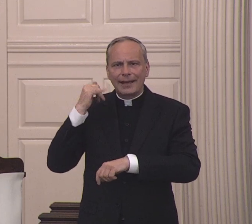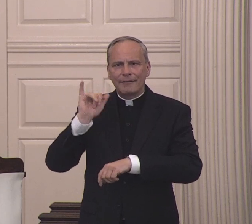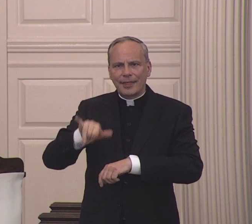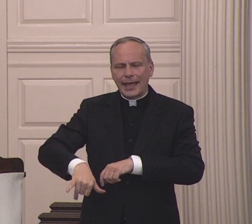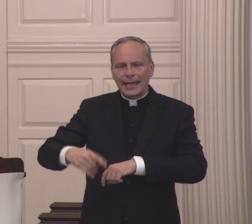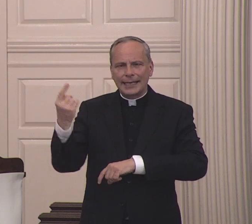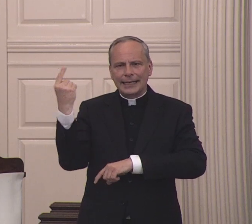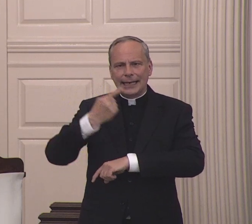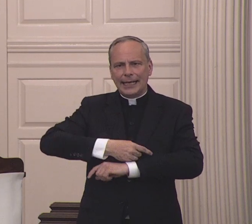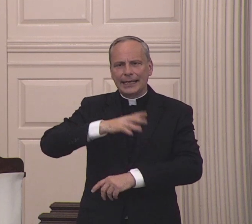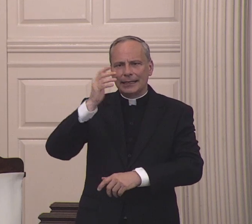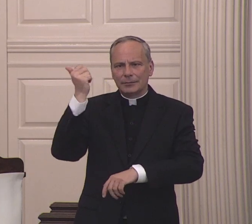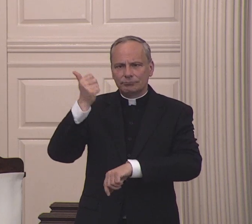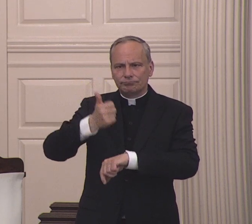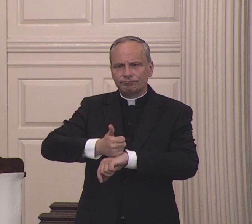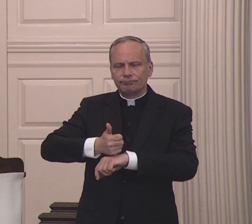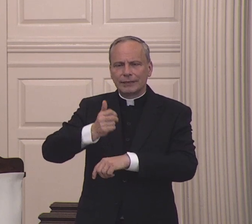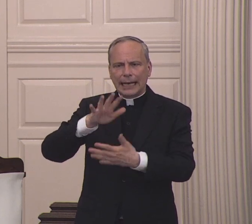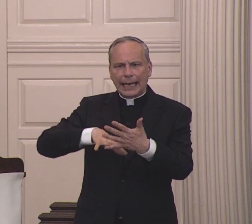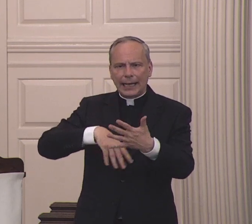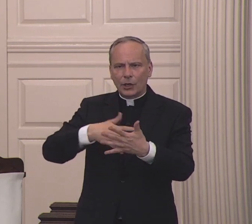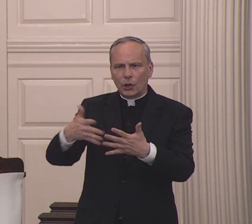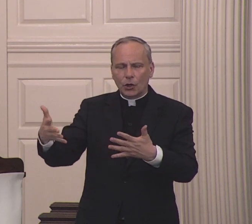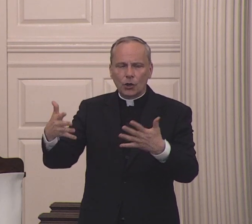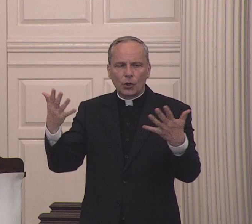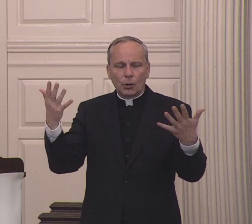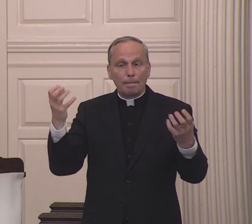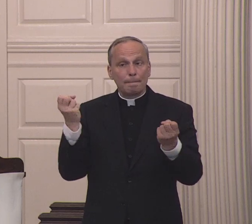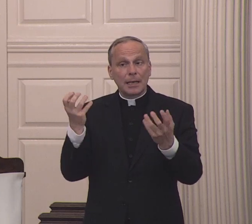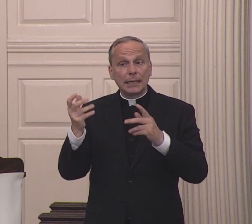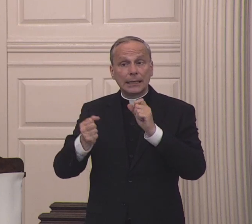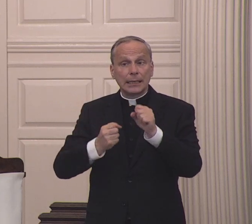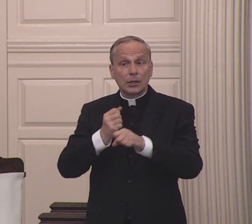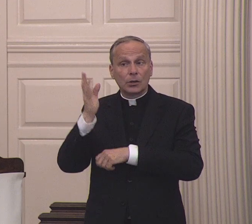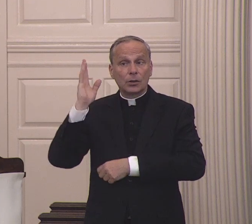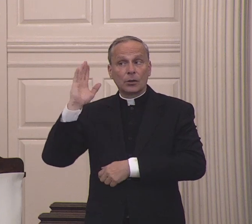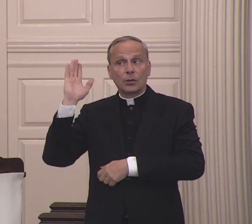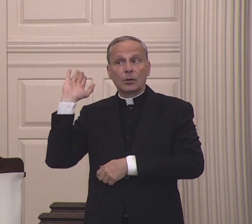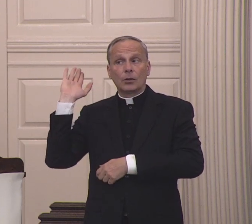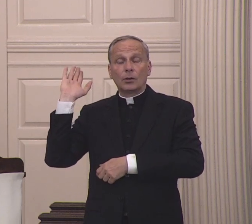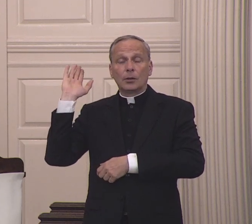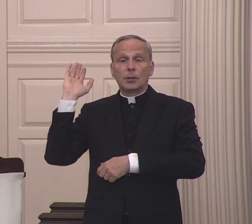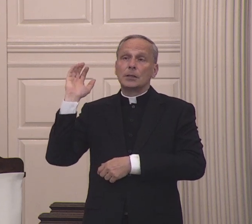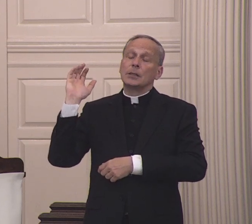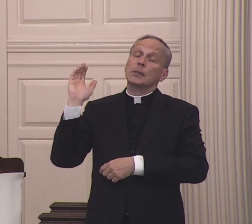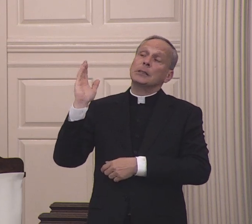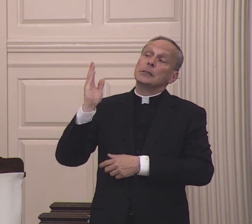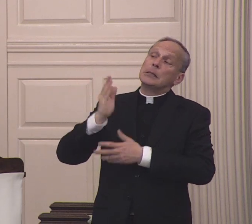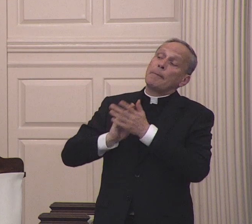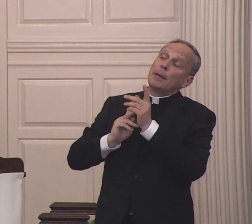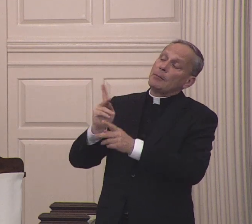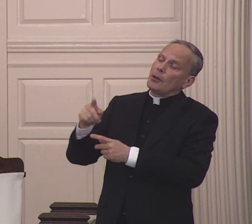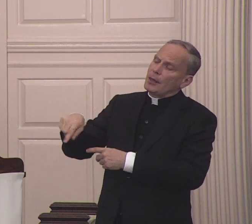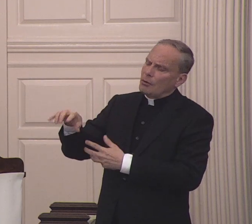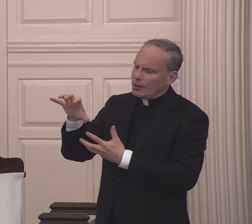our liturgy? Many years ago, there was confusion about, you know, what we believe.